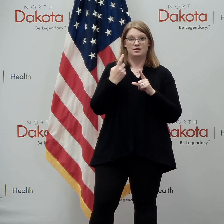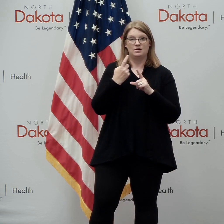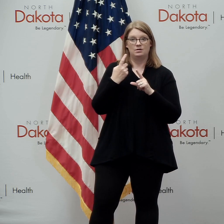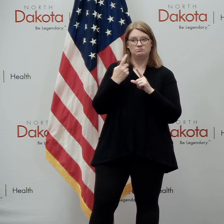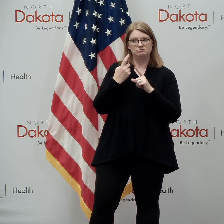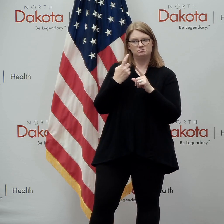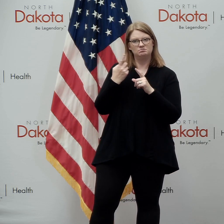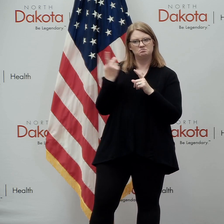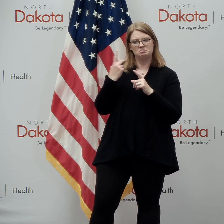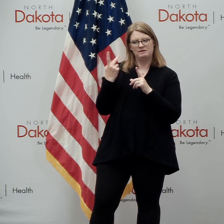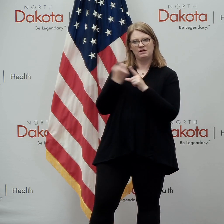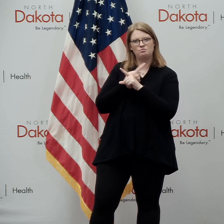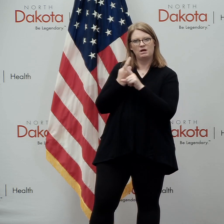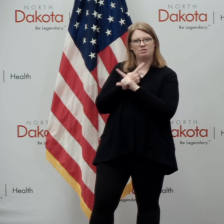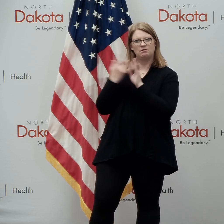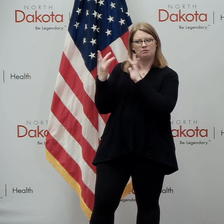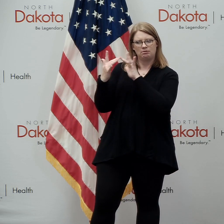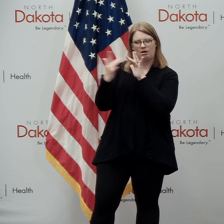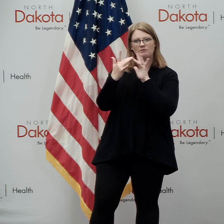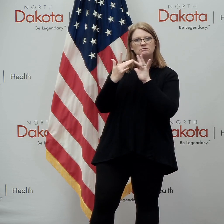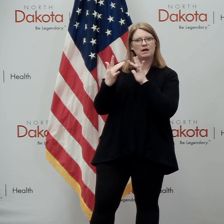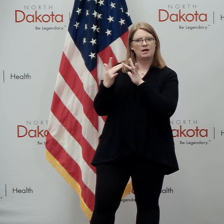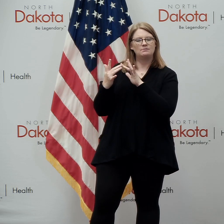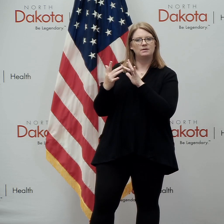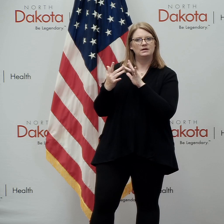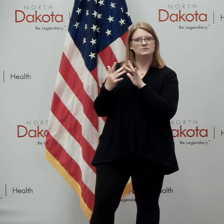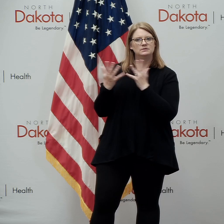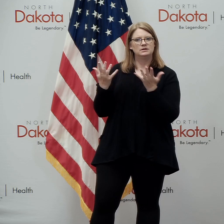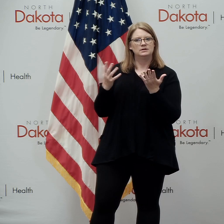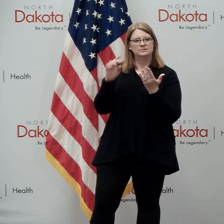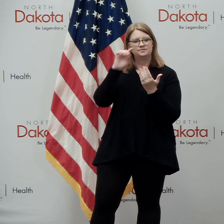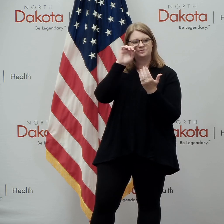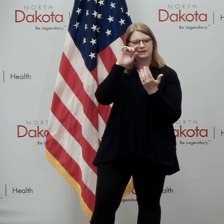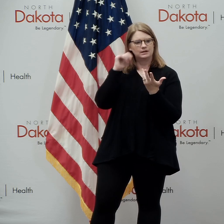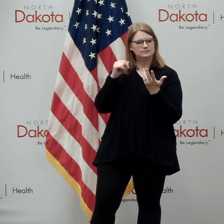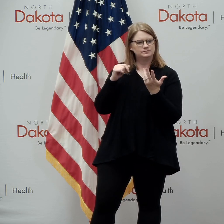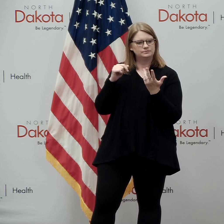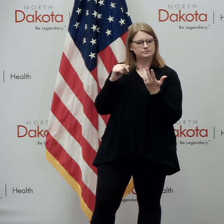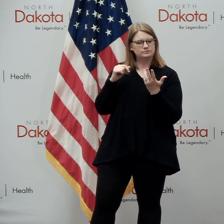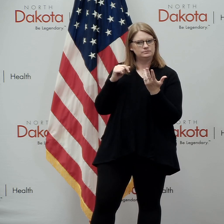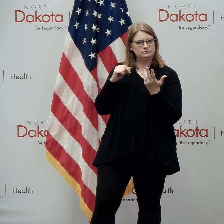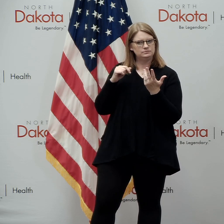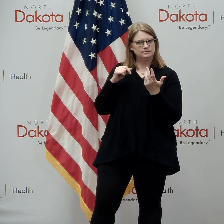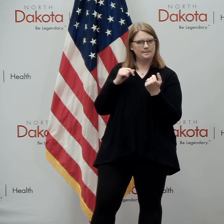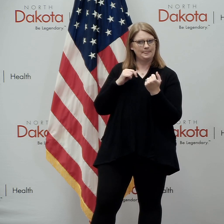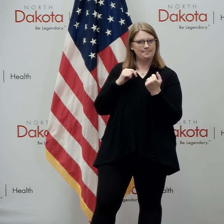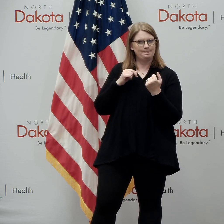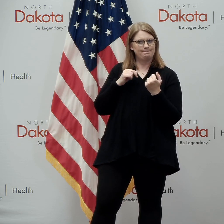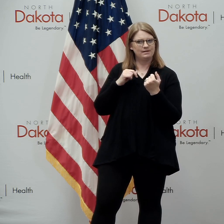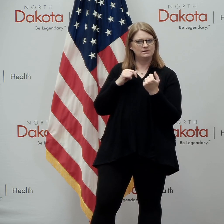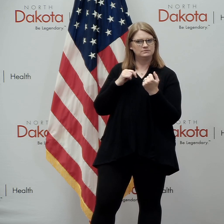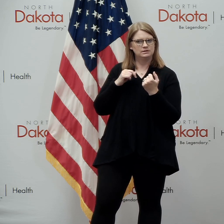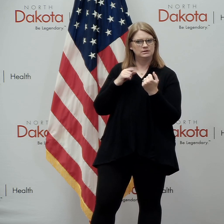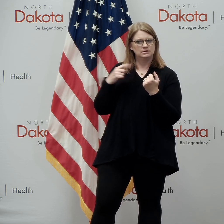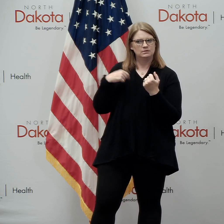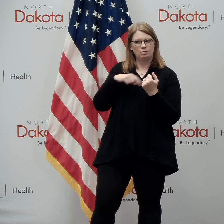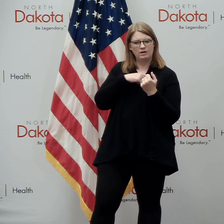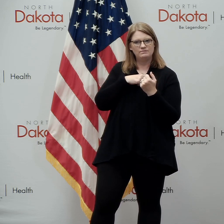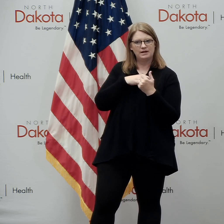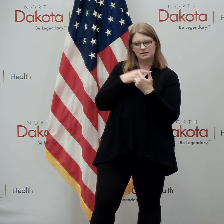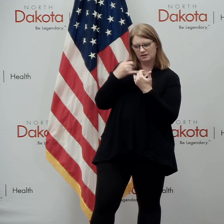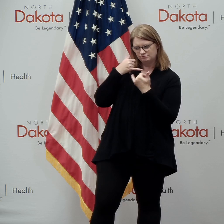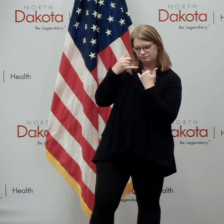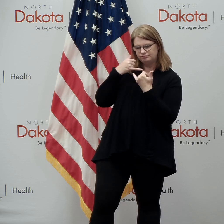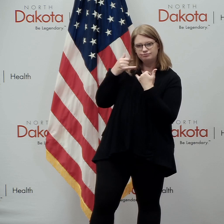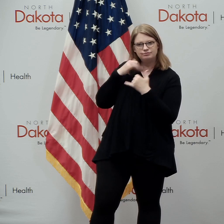had between governors around the country, and knowing from being in small phone call groups